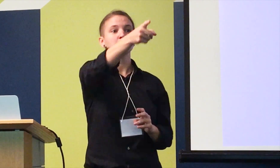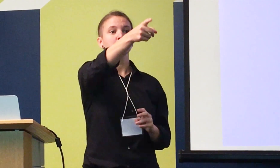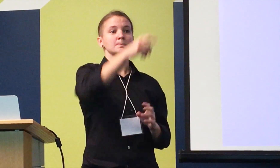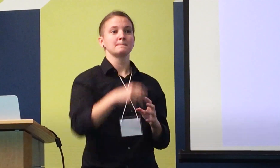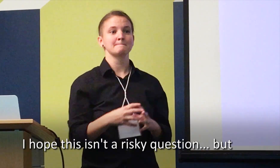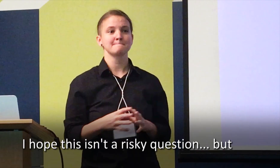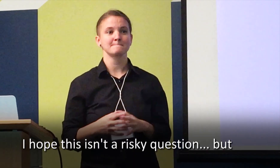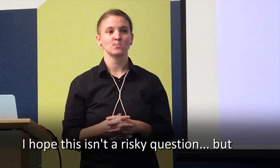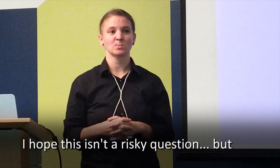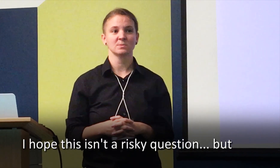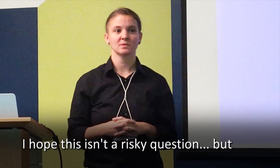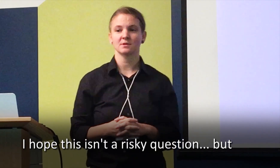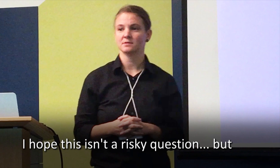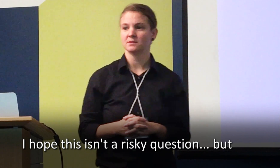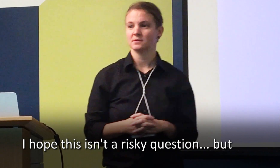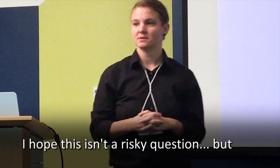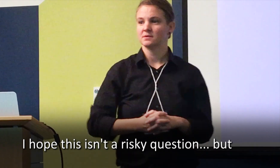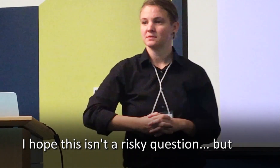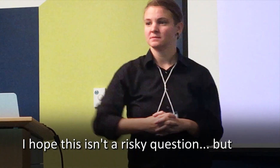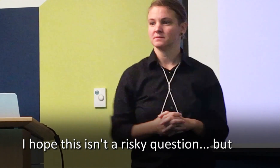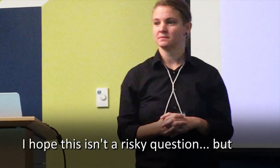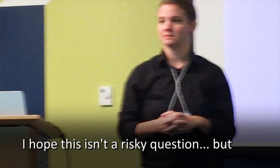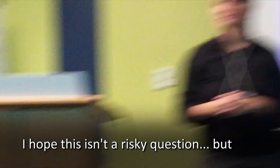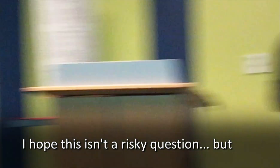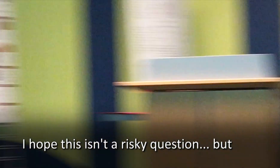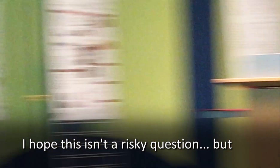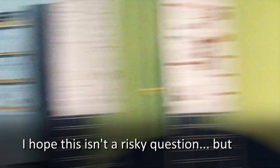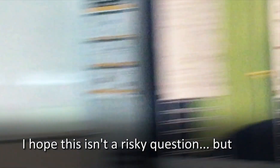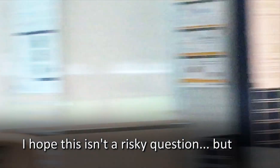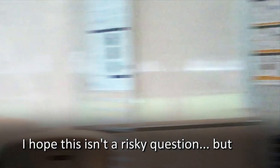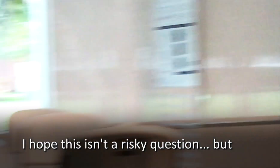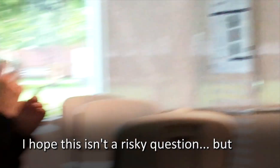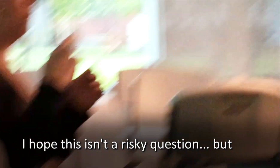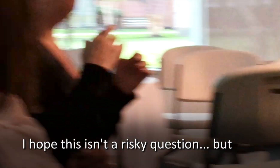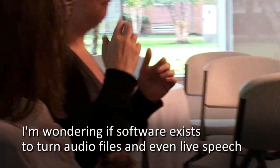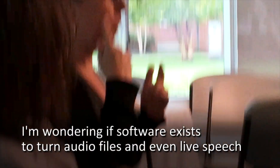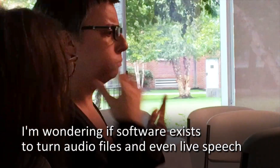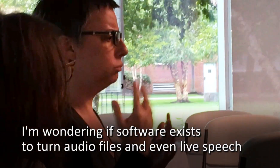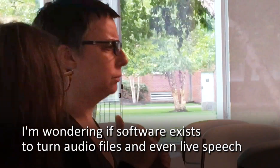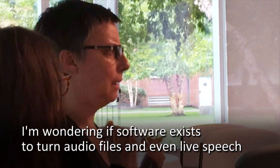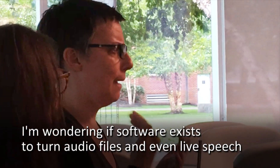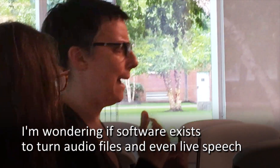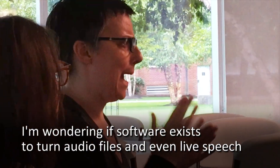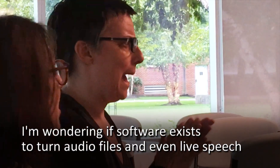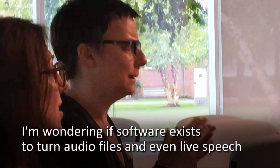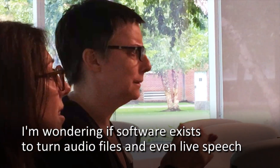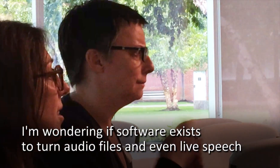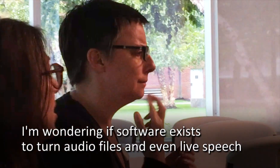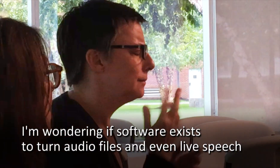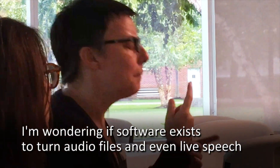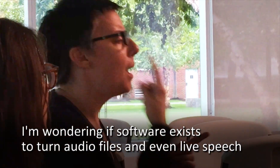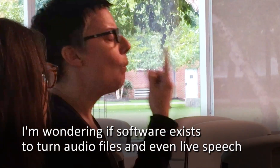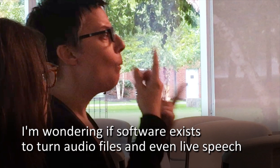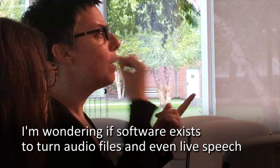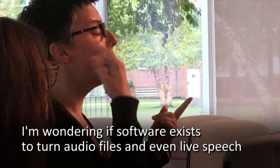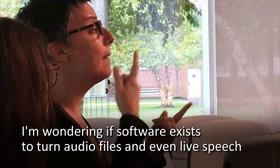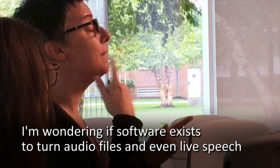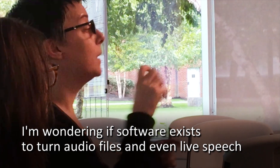Yes? I hope this isn't a risky question, but I'm wondering if software exists to turn audio files and even live